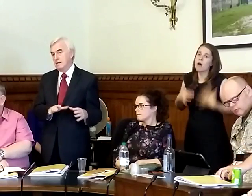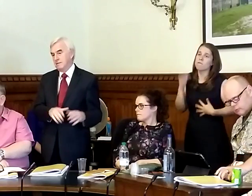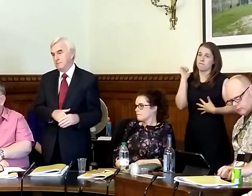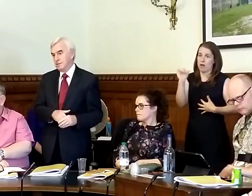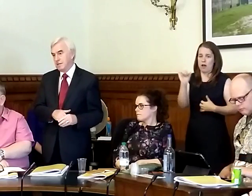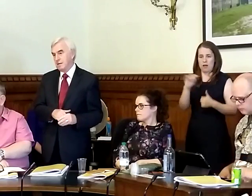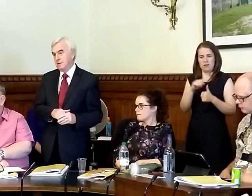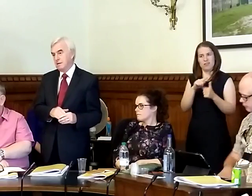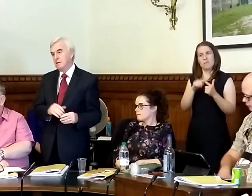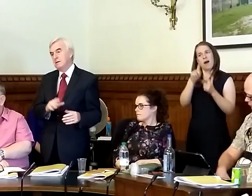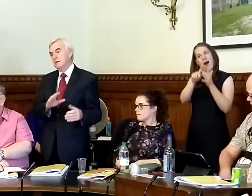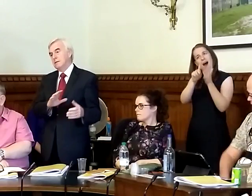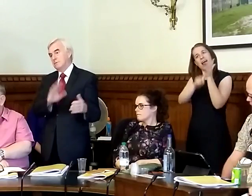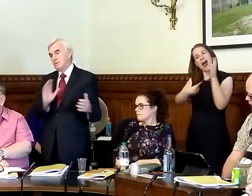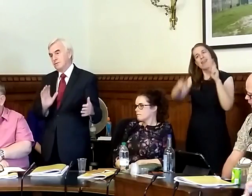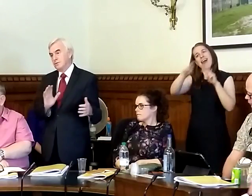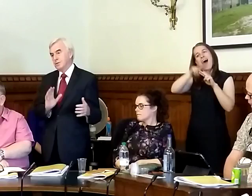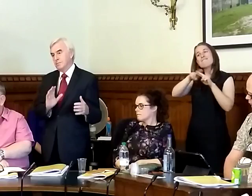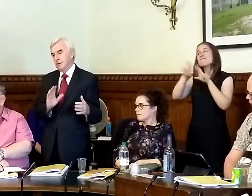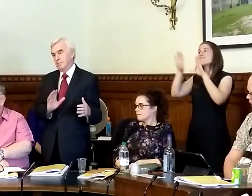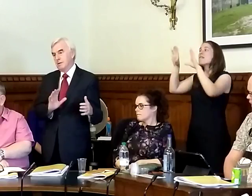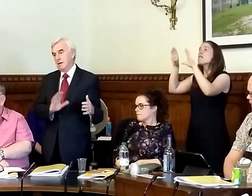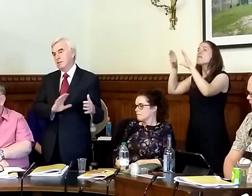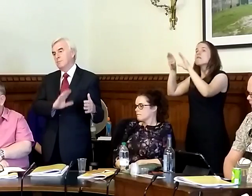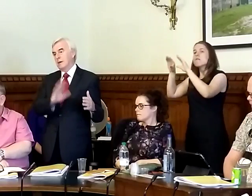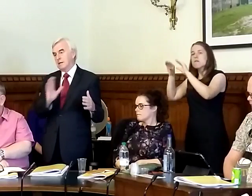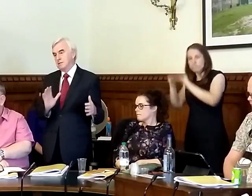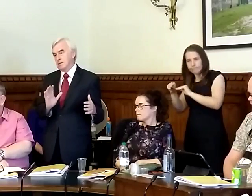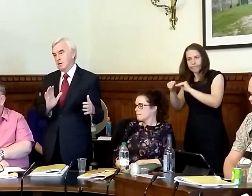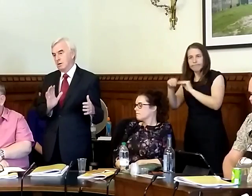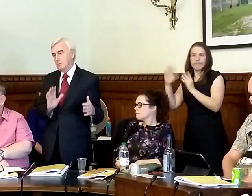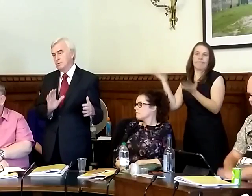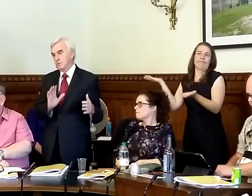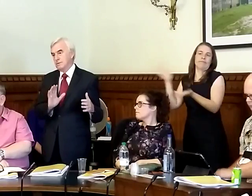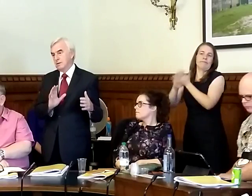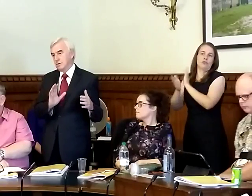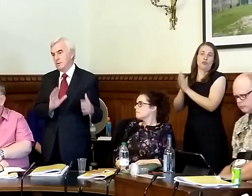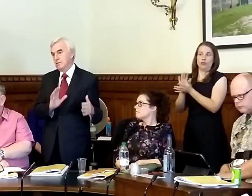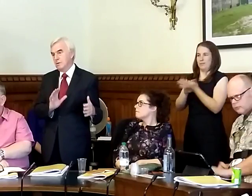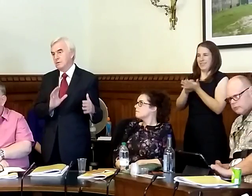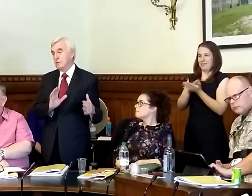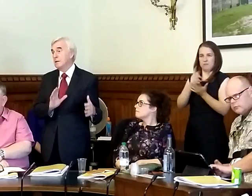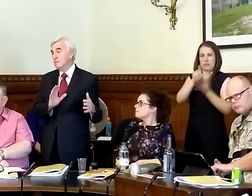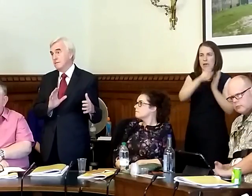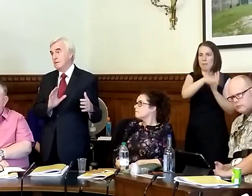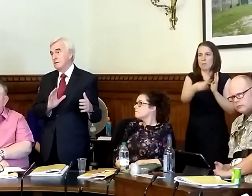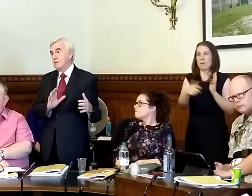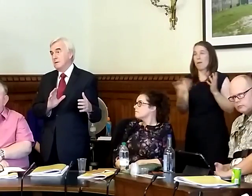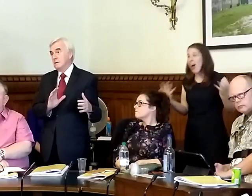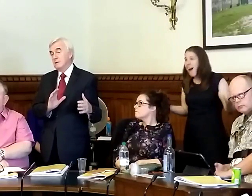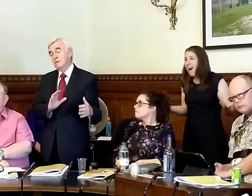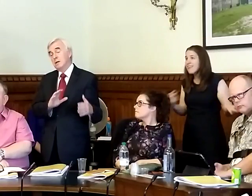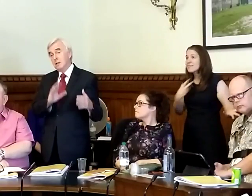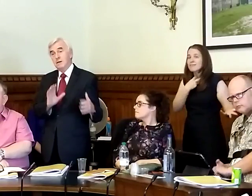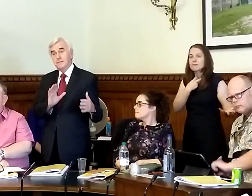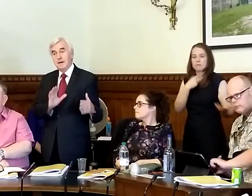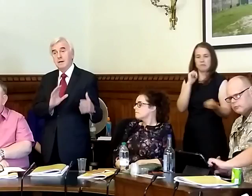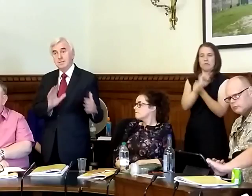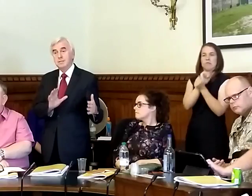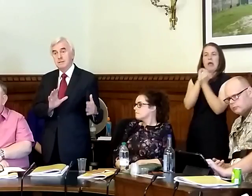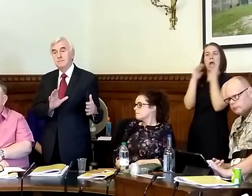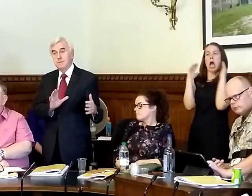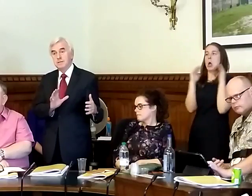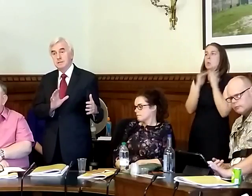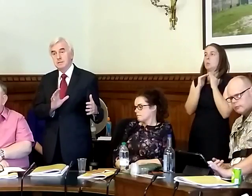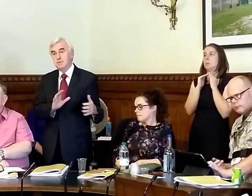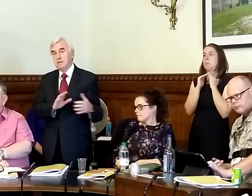withdrawal of ILF in particular that was forcing people either back into their homes so that they could no longer live a life